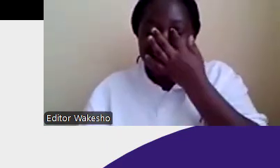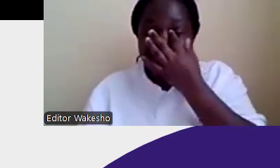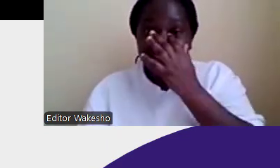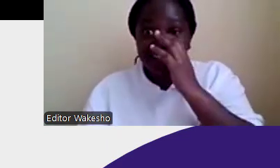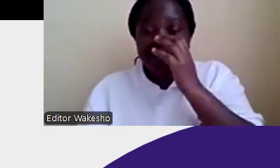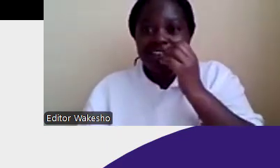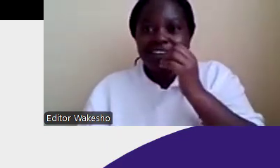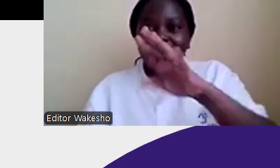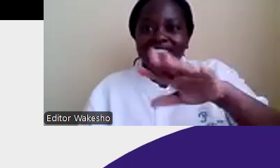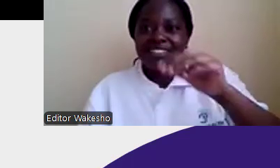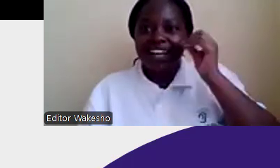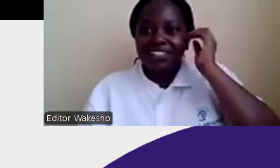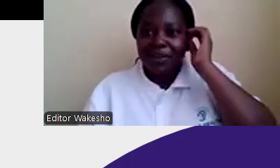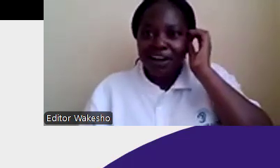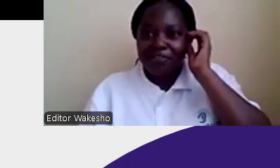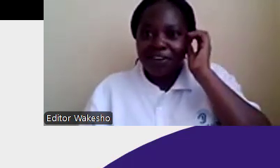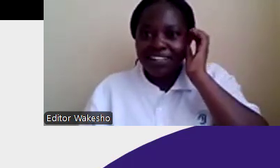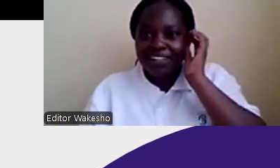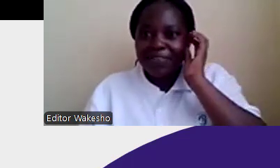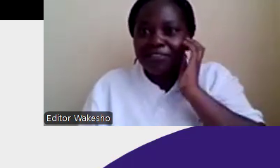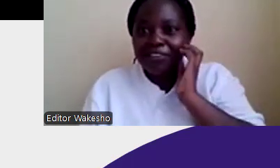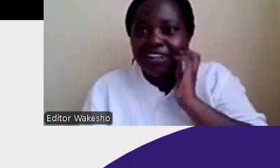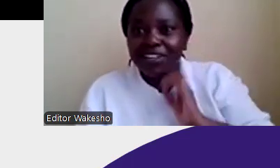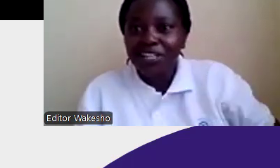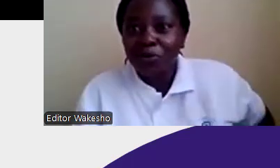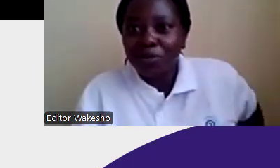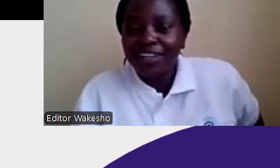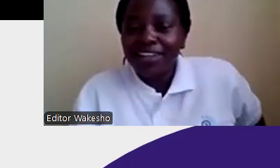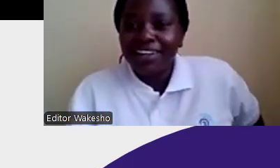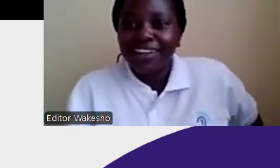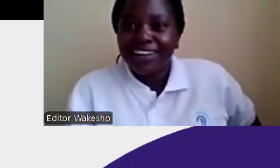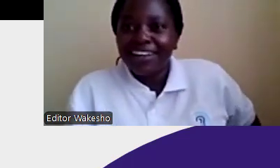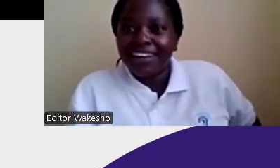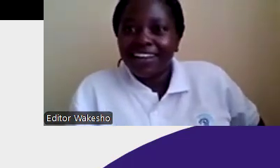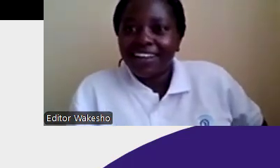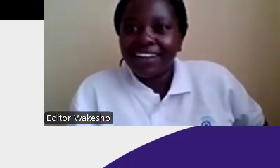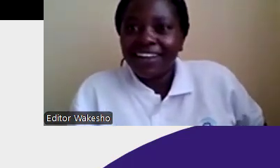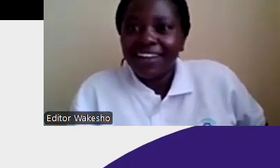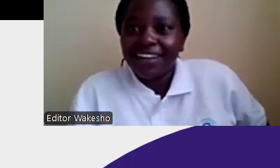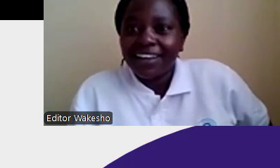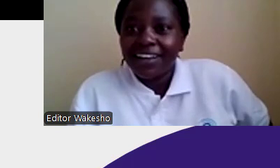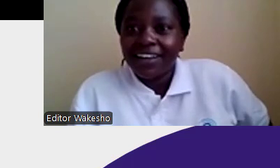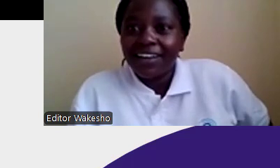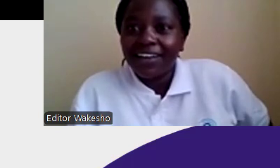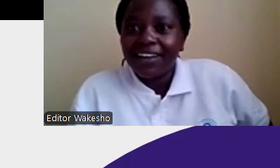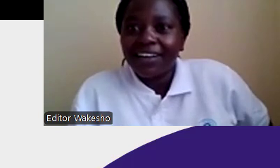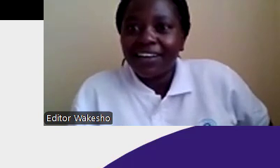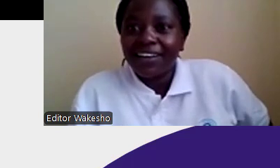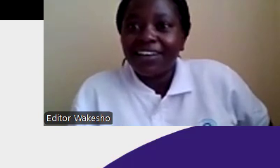any questions? Yes. Doctor, we have one. We have one. Dr. Ruby. Yes, tell me.